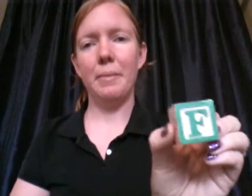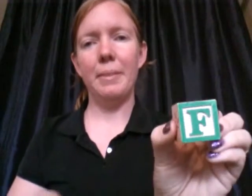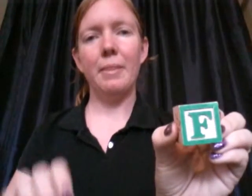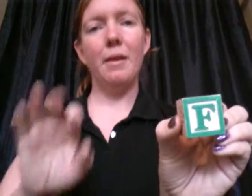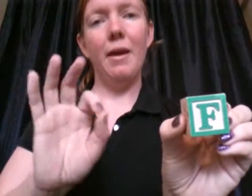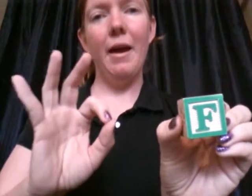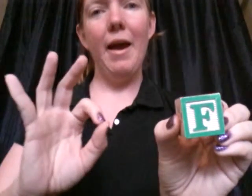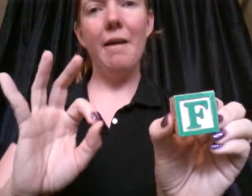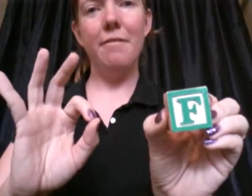F